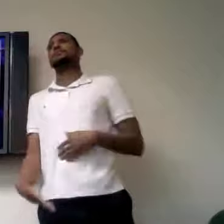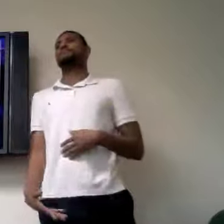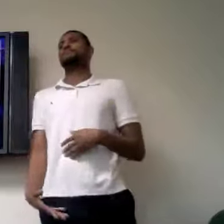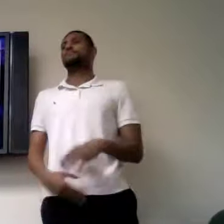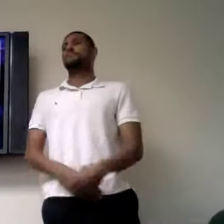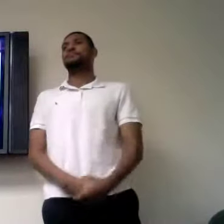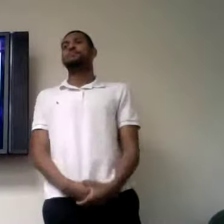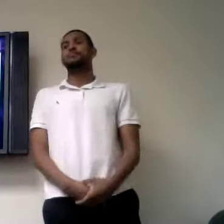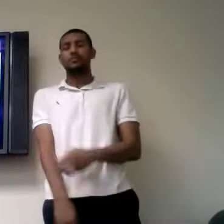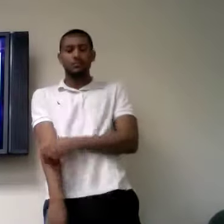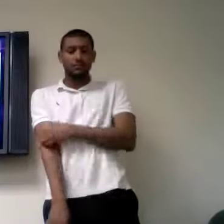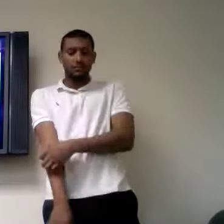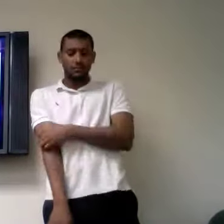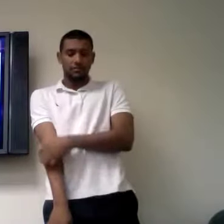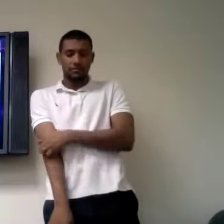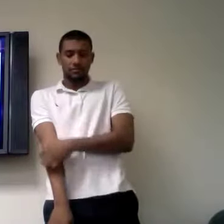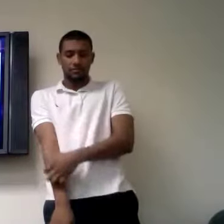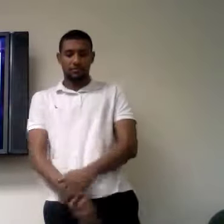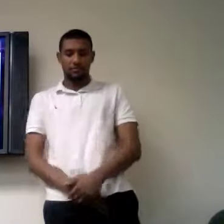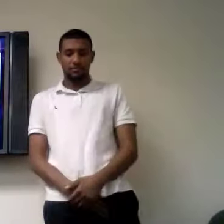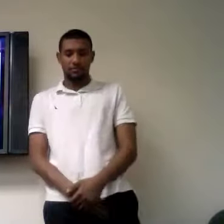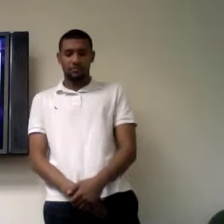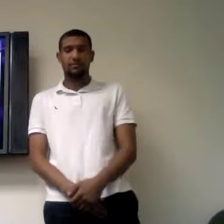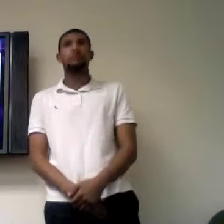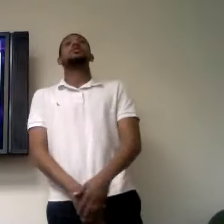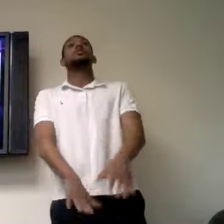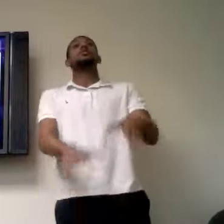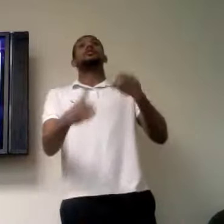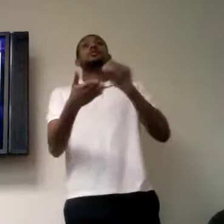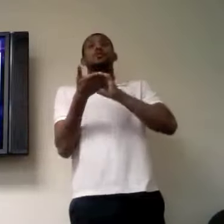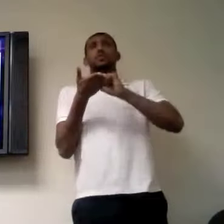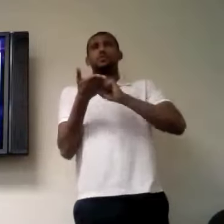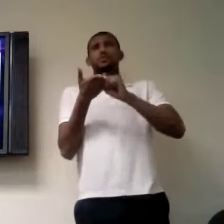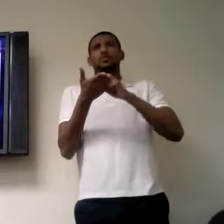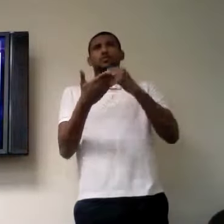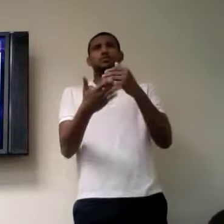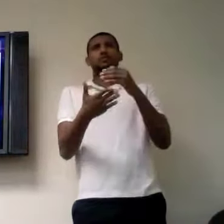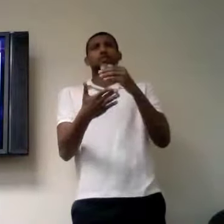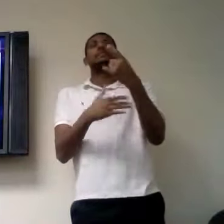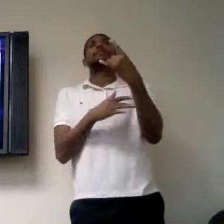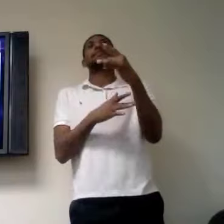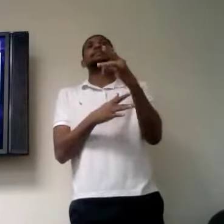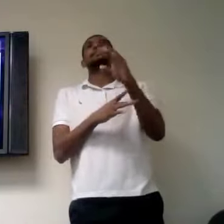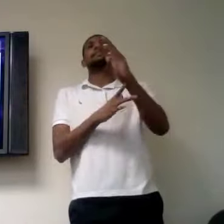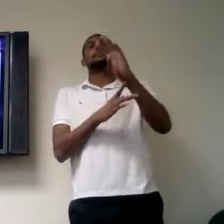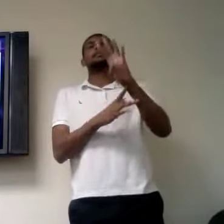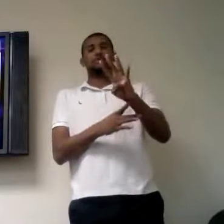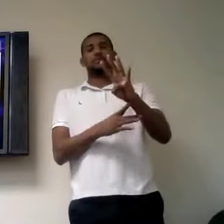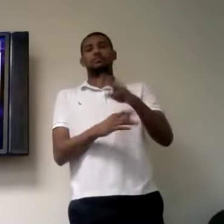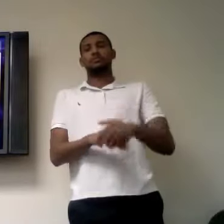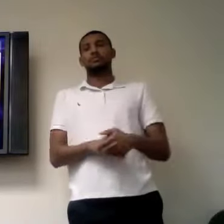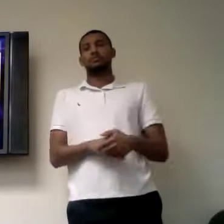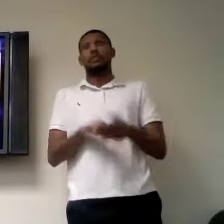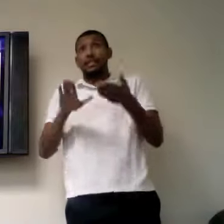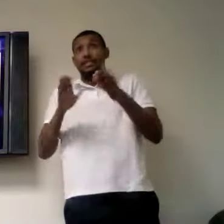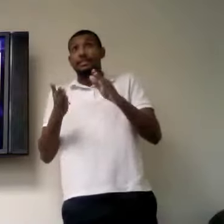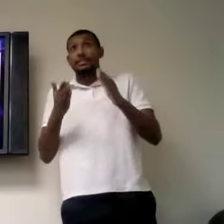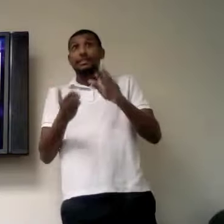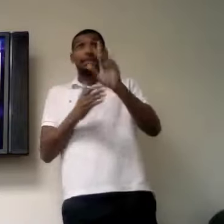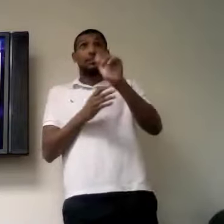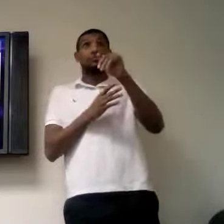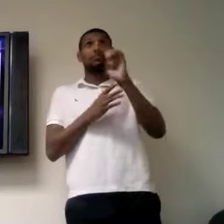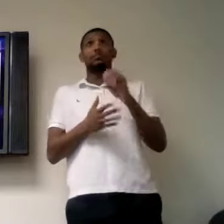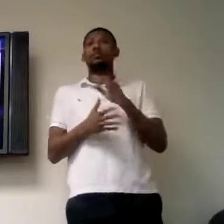prisoners. Danforth of the Argus wrote in early January 1864 that the mortality rate among the